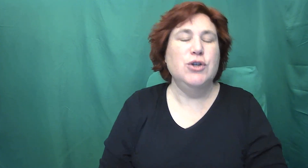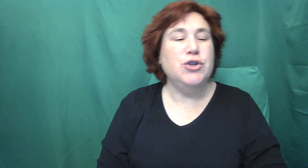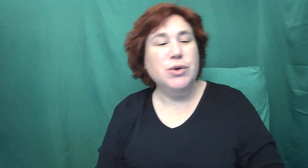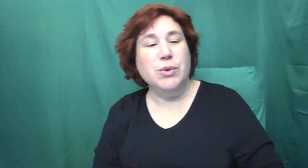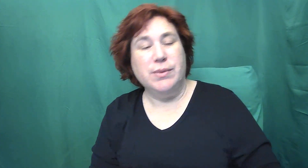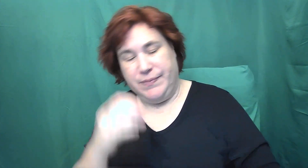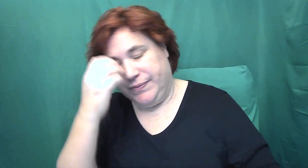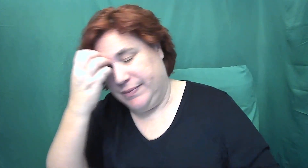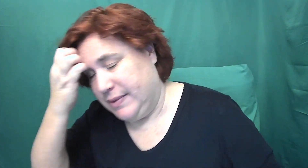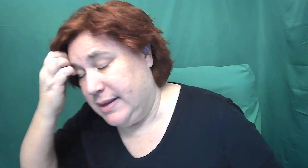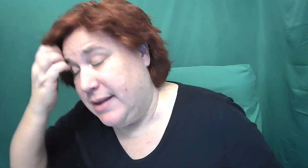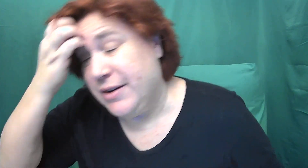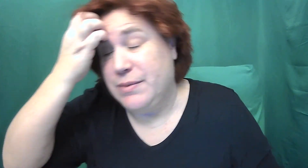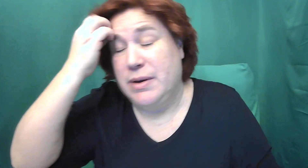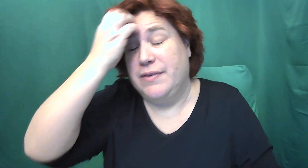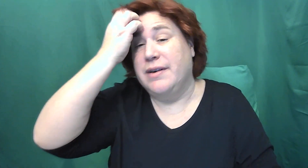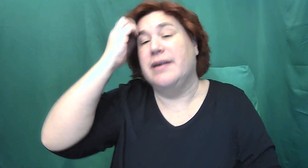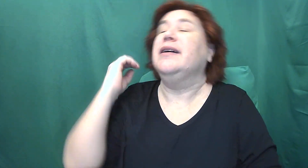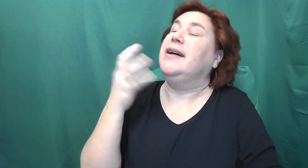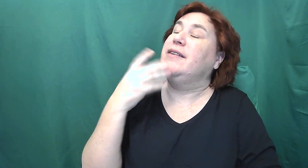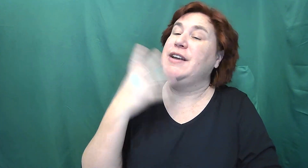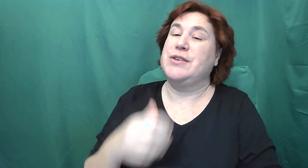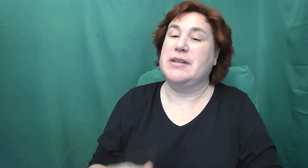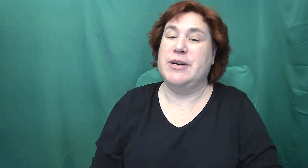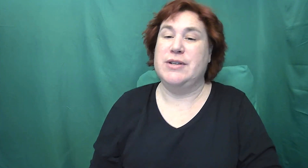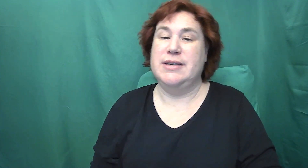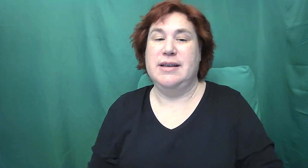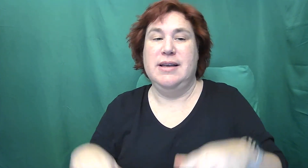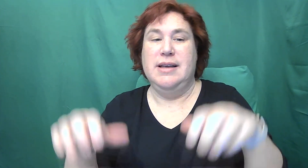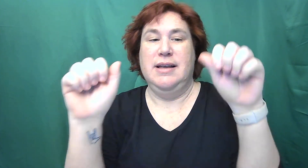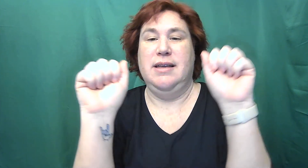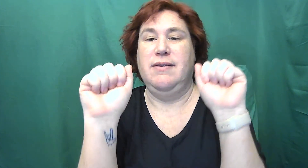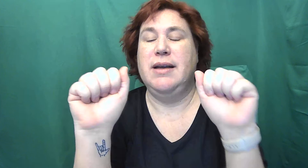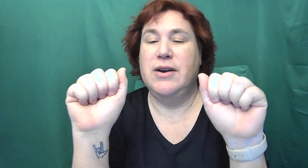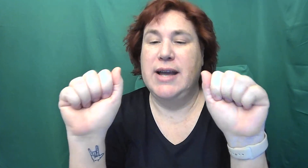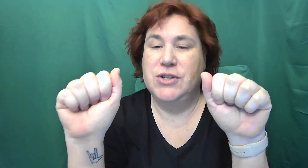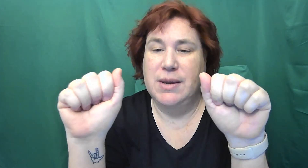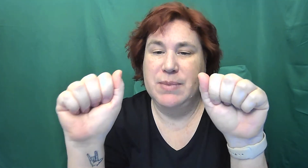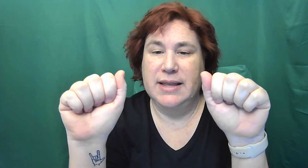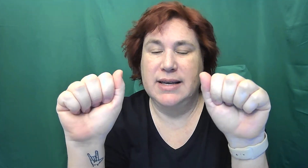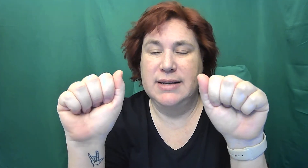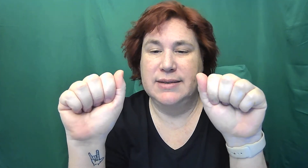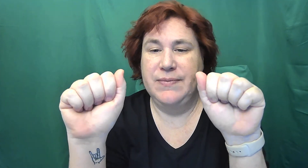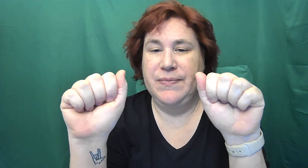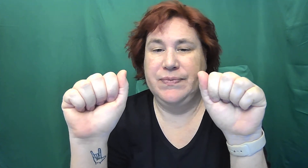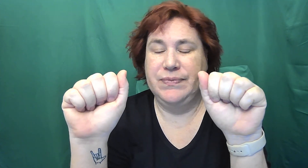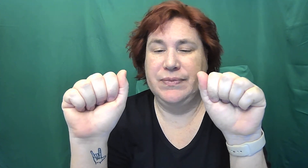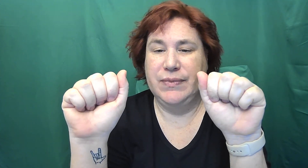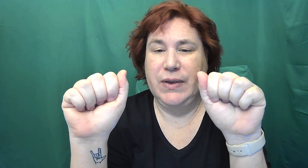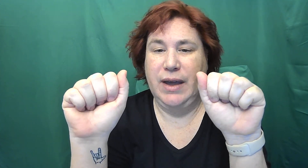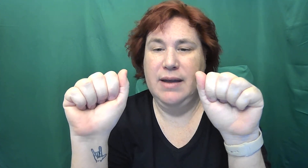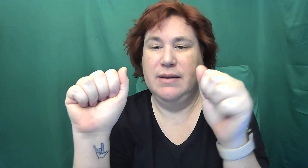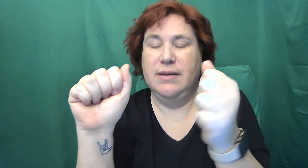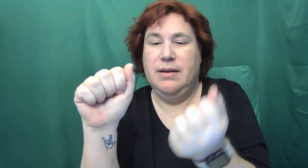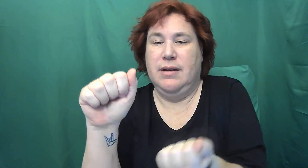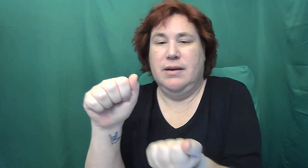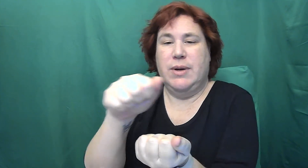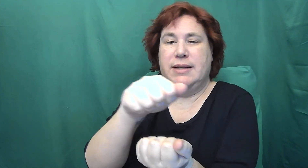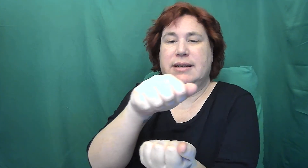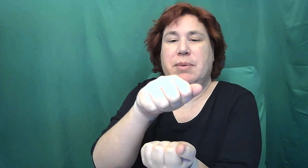Chew. Another good one for facial expressions. You've got your hand shape like this. Okay? One on top of the